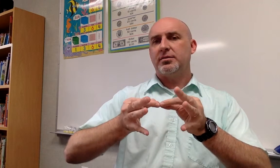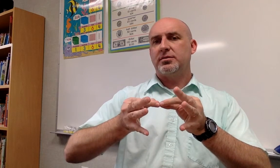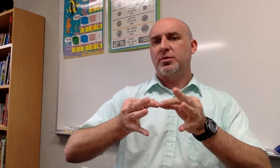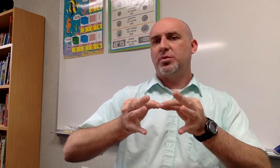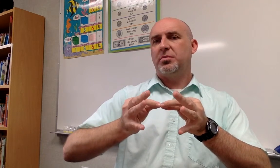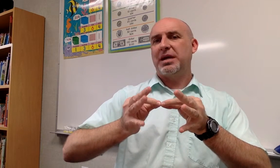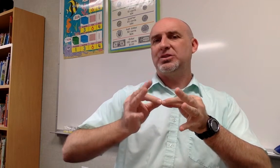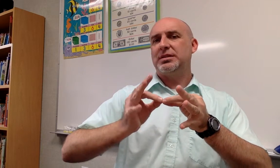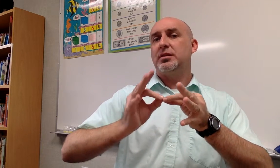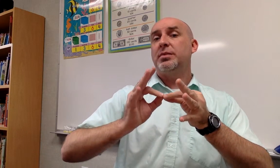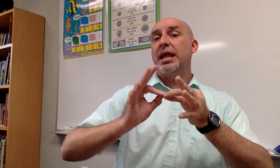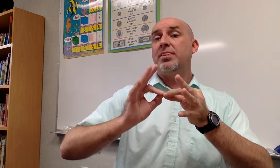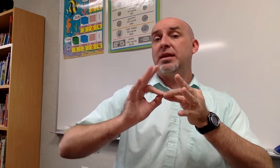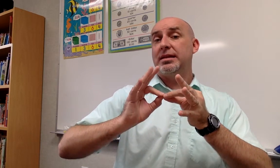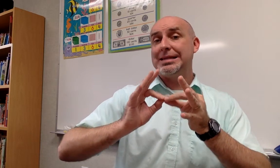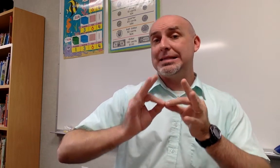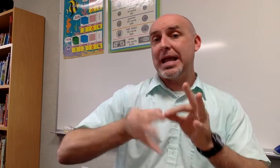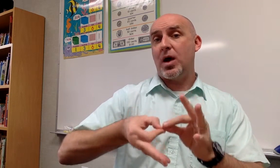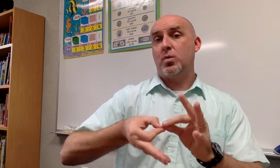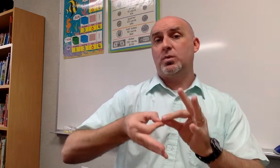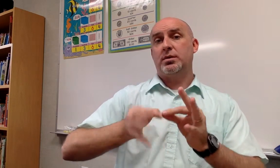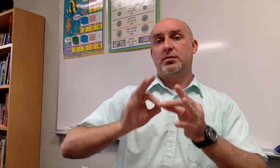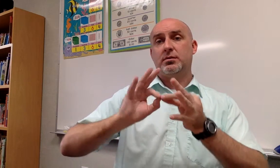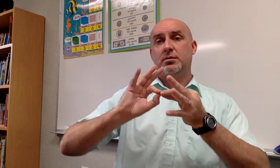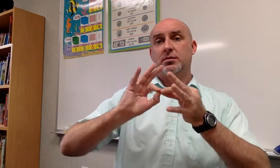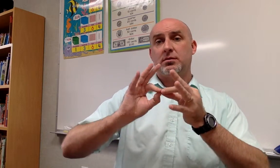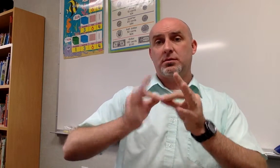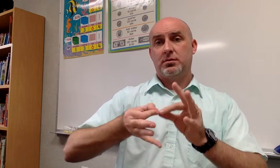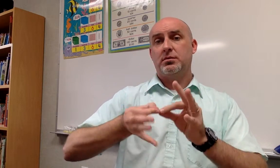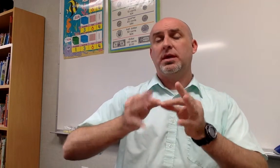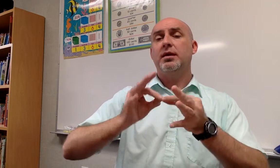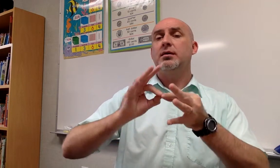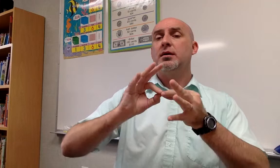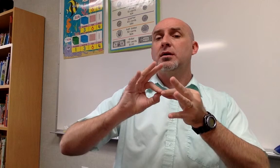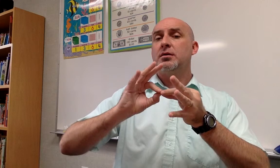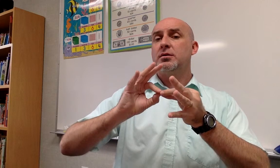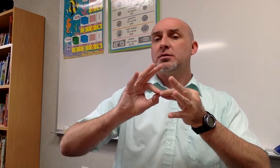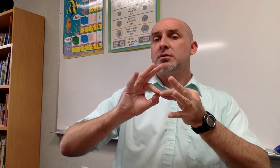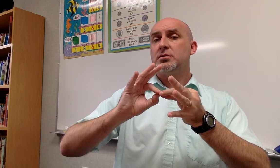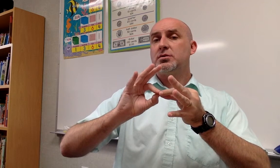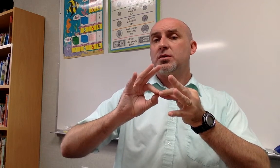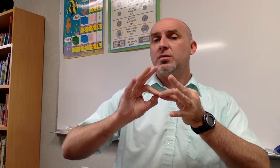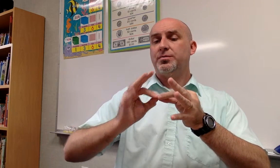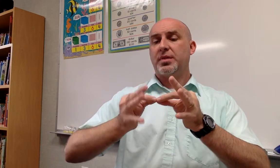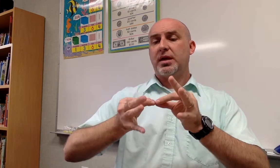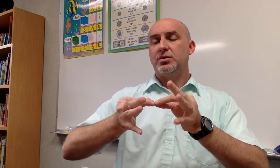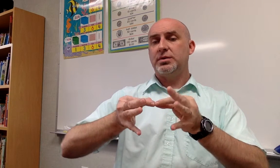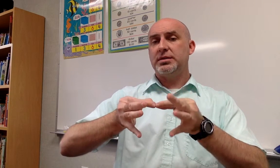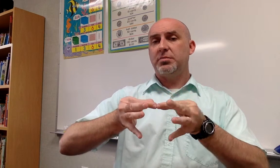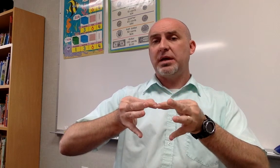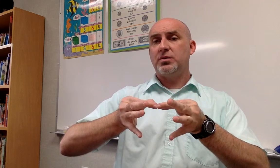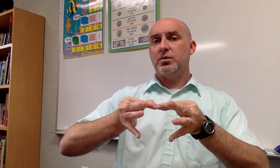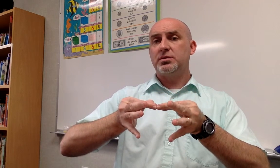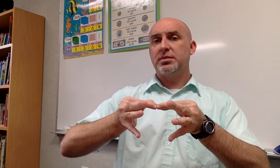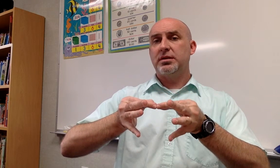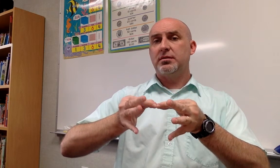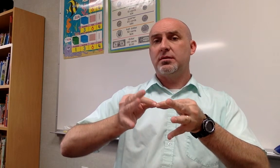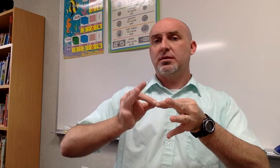So I pull it back just a little bit and then down. Okay? So I twist it back towards me a little